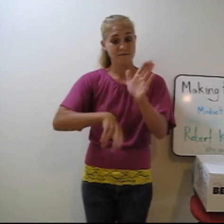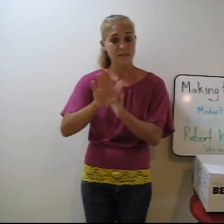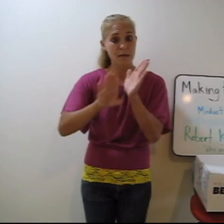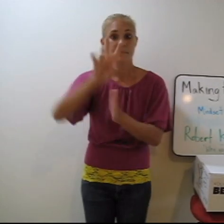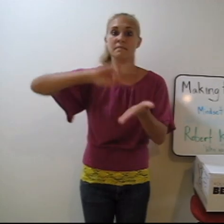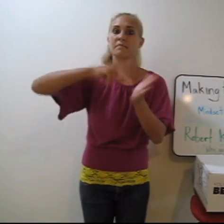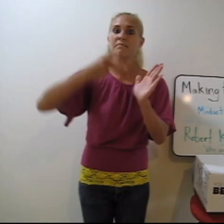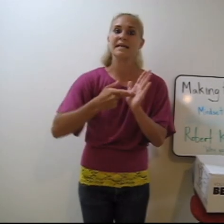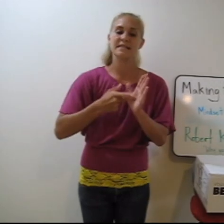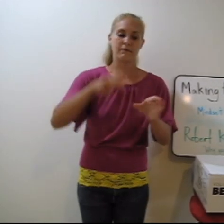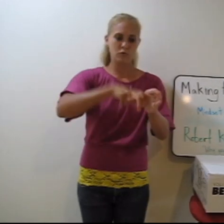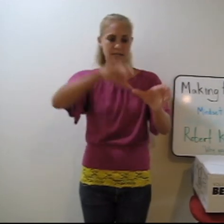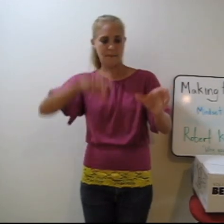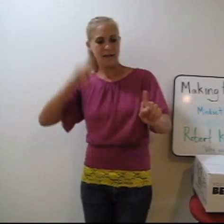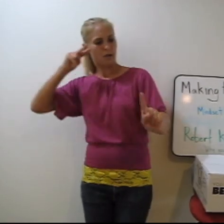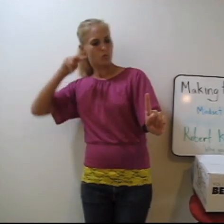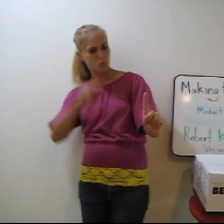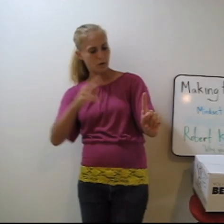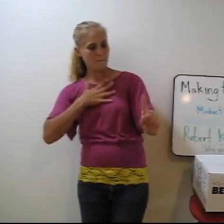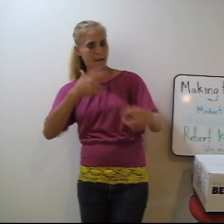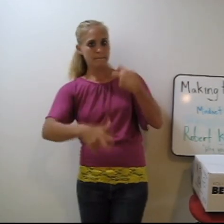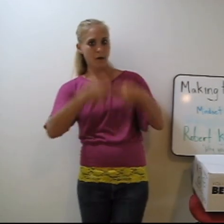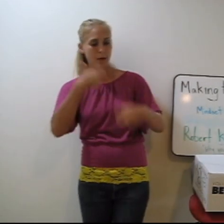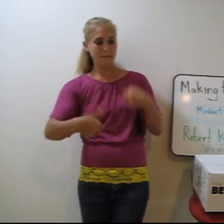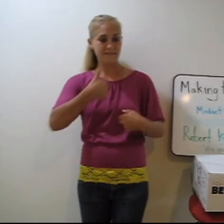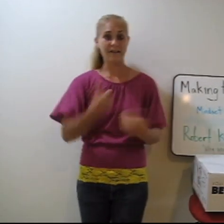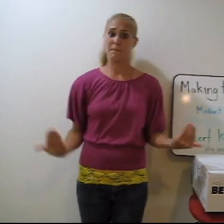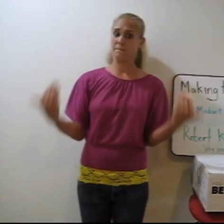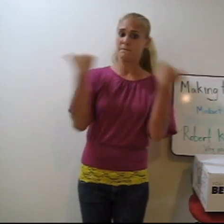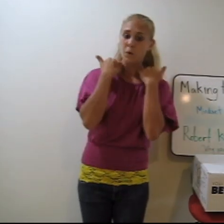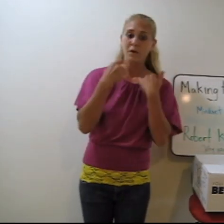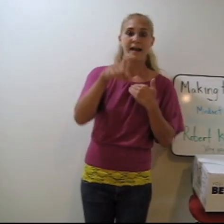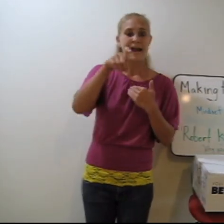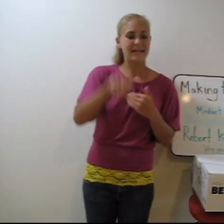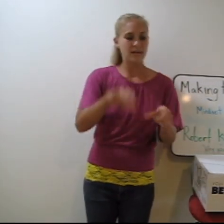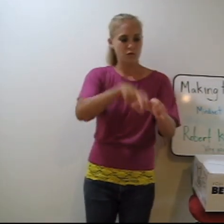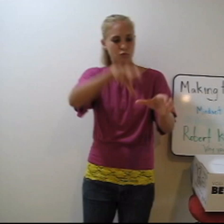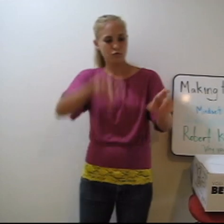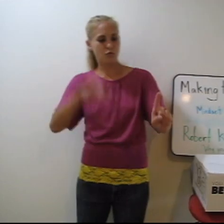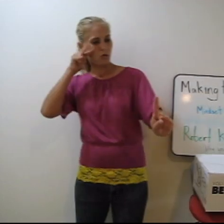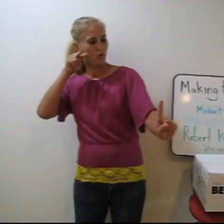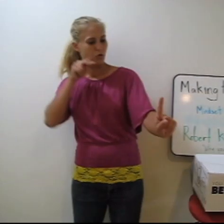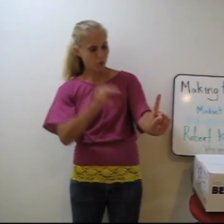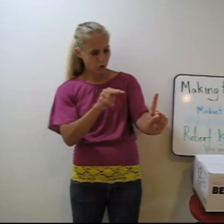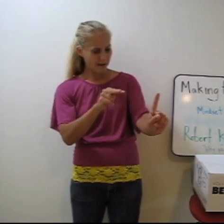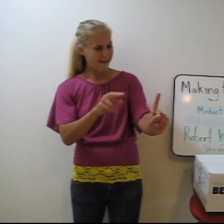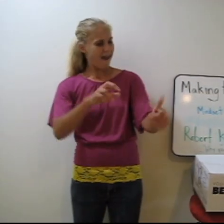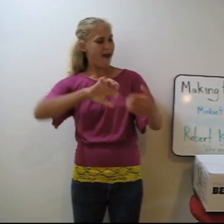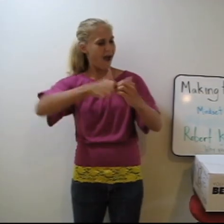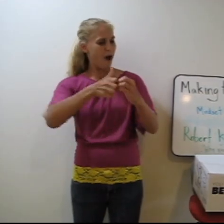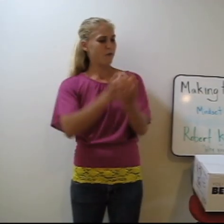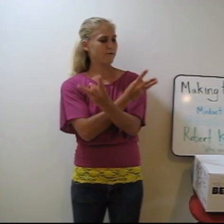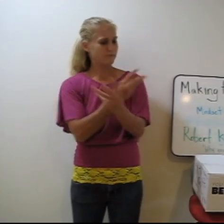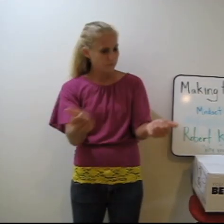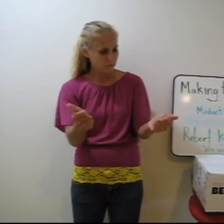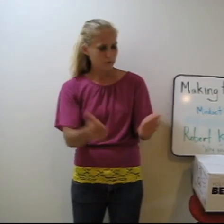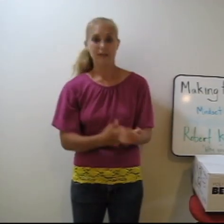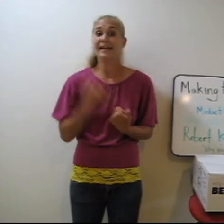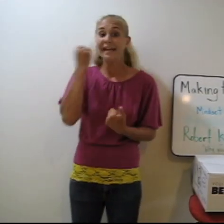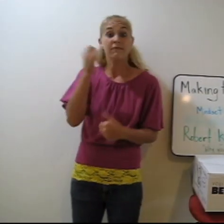than your problems. If you're in debt, you have to become bigger than your debt. If you don't become bigger than your debt, you'll never solve the problem. If you're only